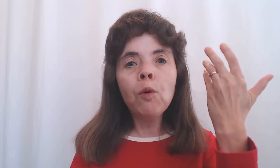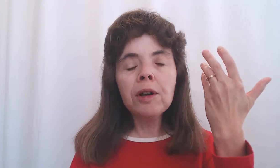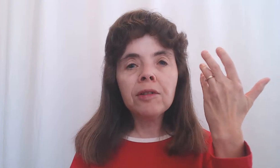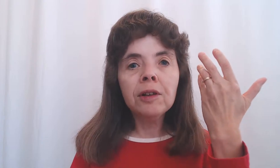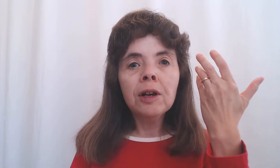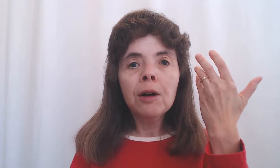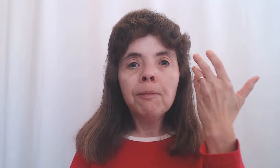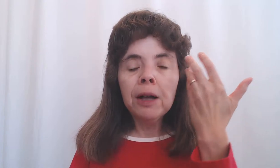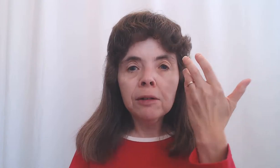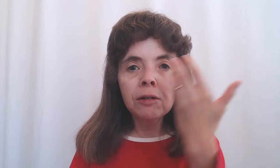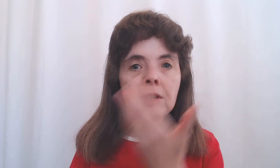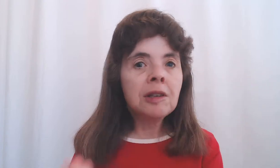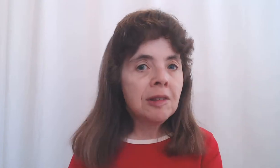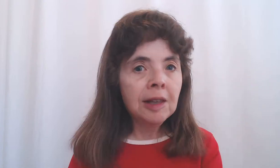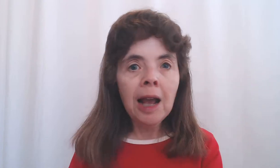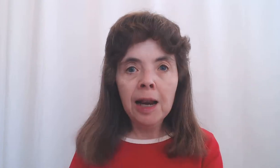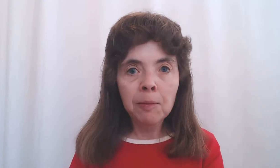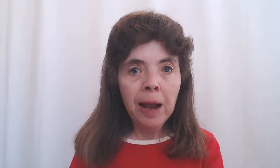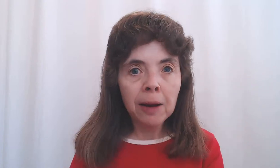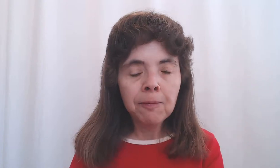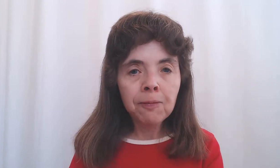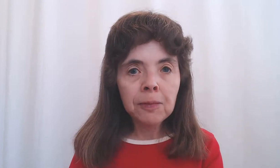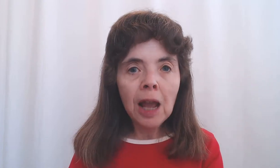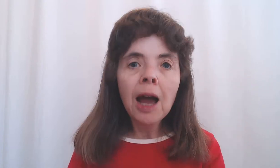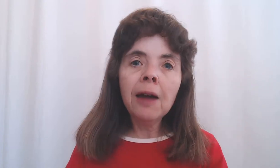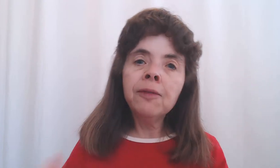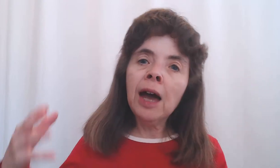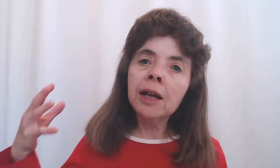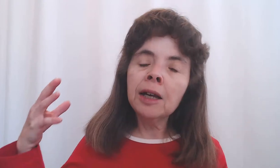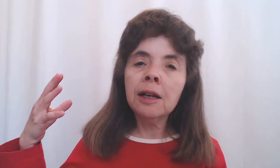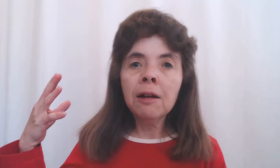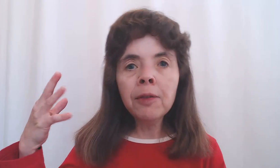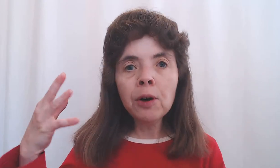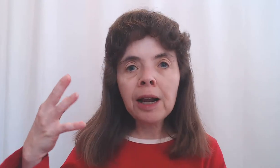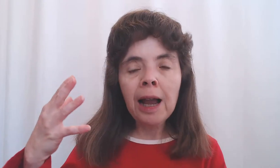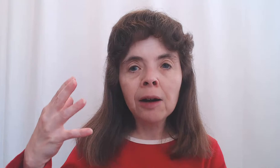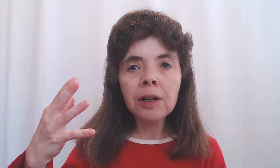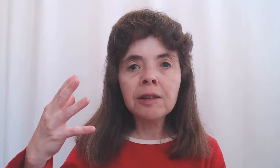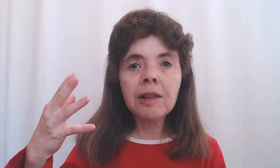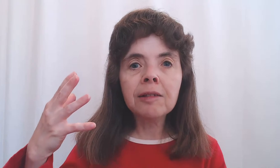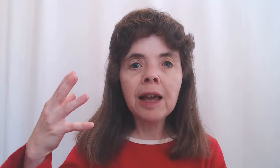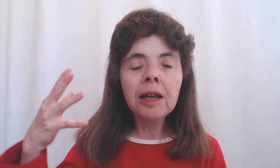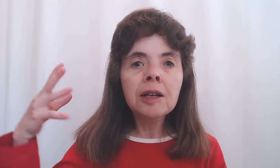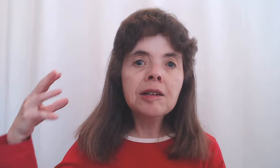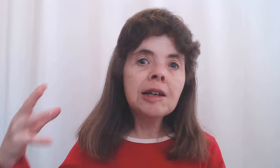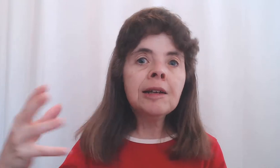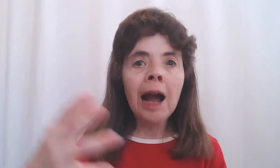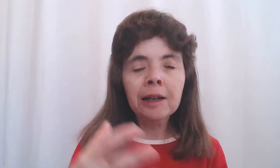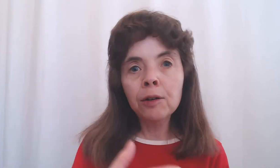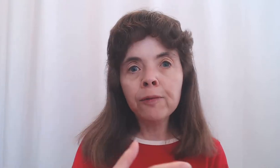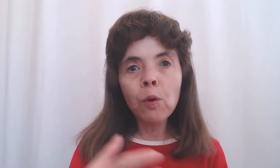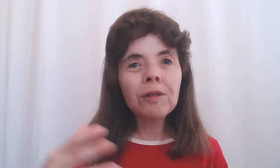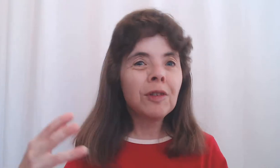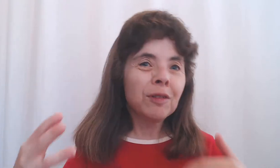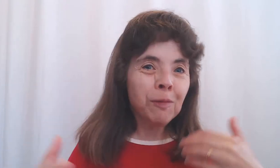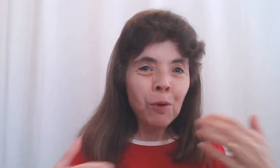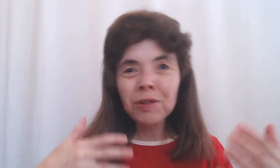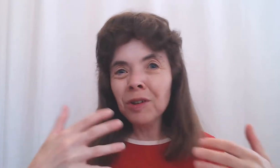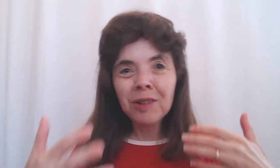voice, but didn't see any man. And then in another account, it says they did not hear the voice. This, of course, is